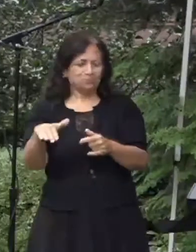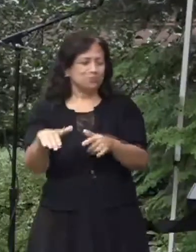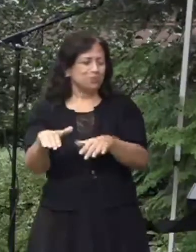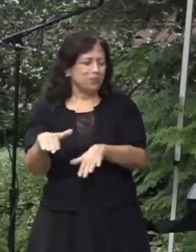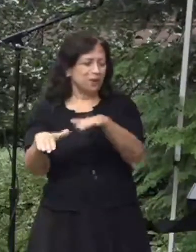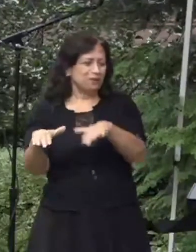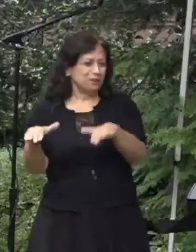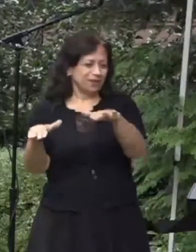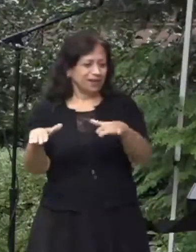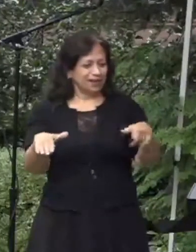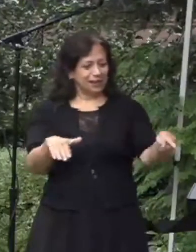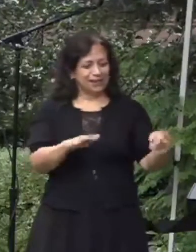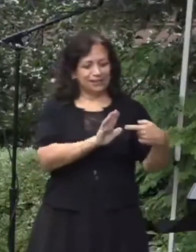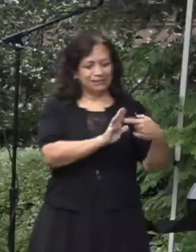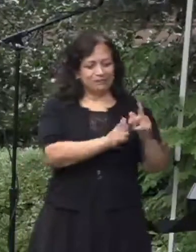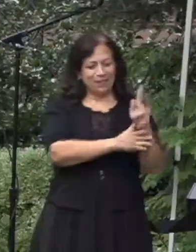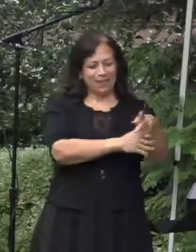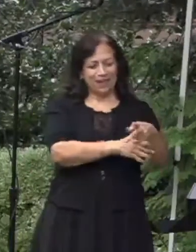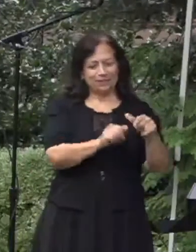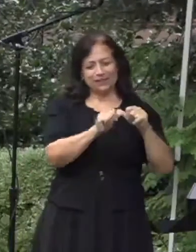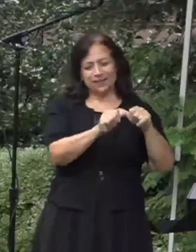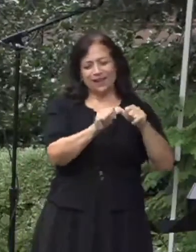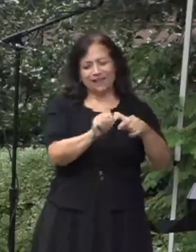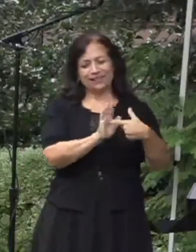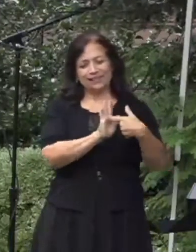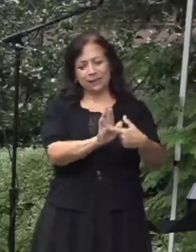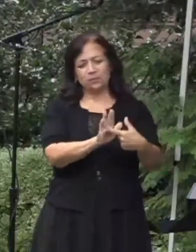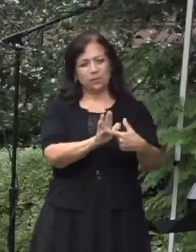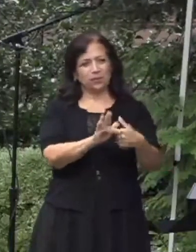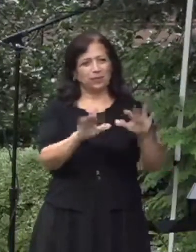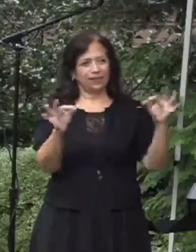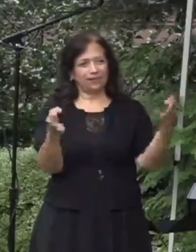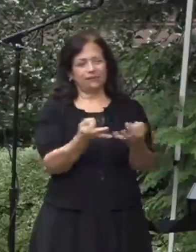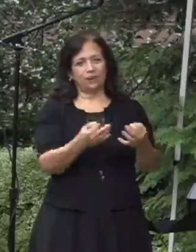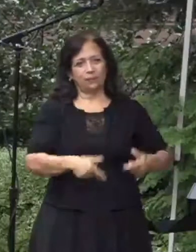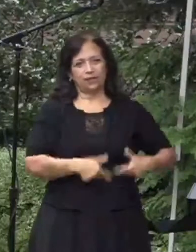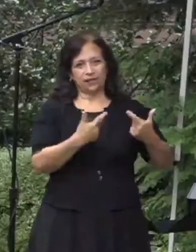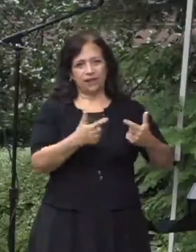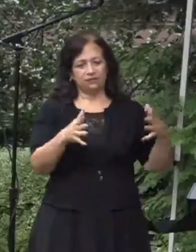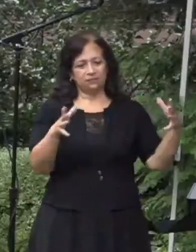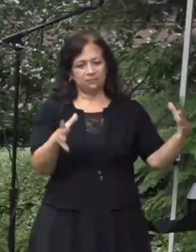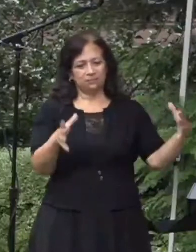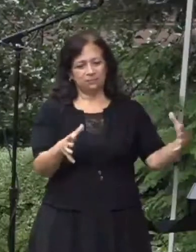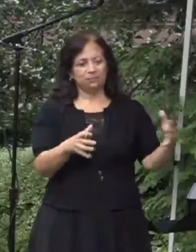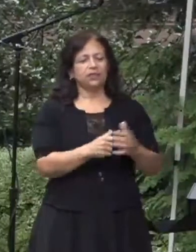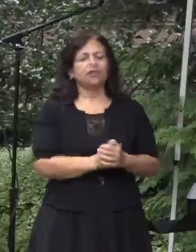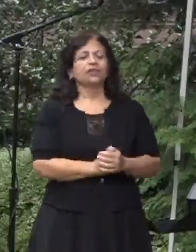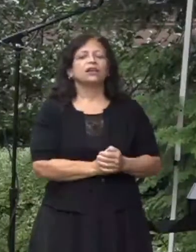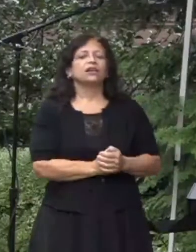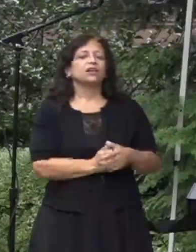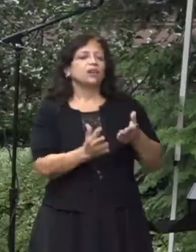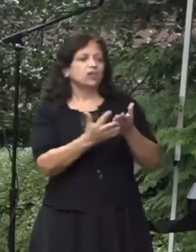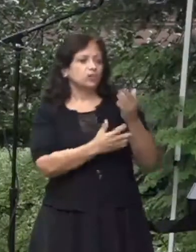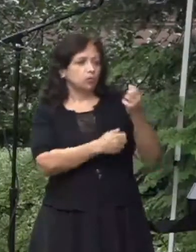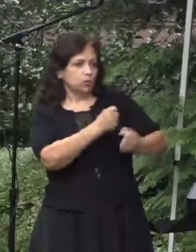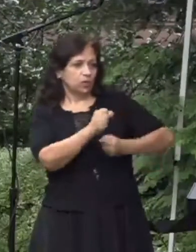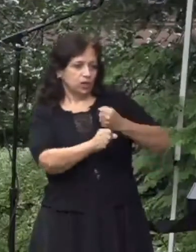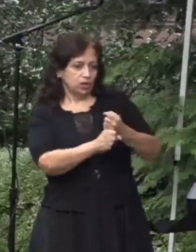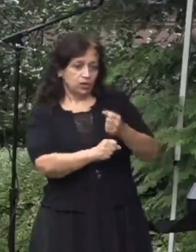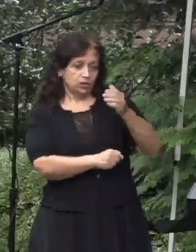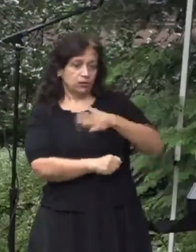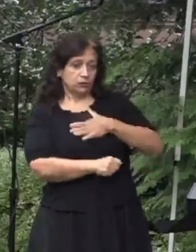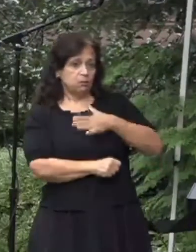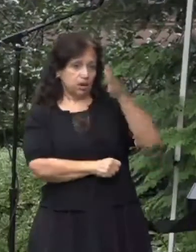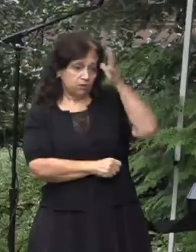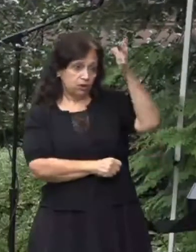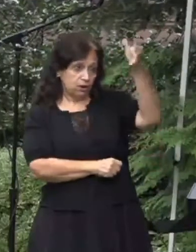as this symbolic constant in the family. Over the years, my grandfather Dale had